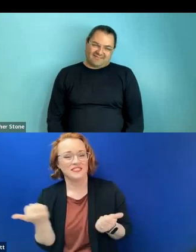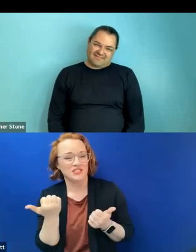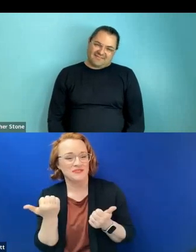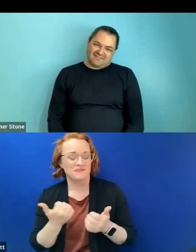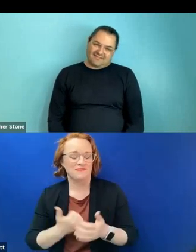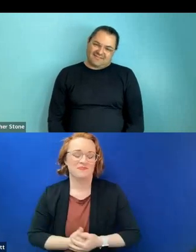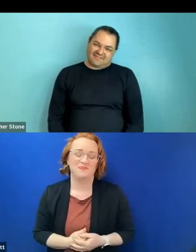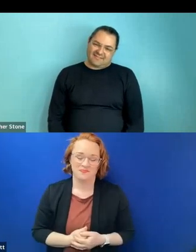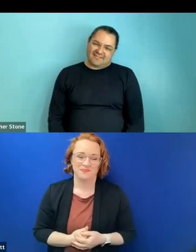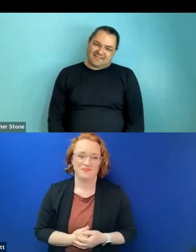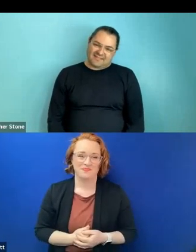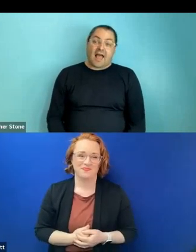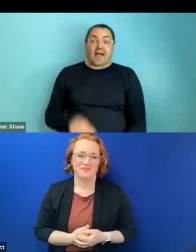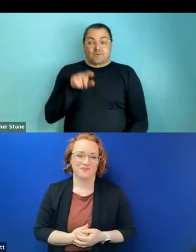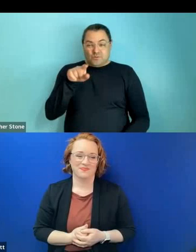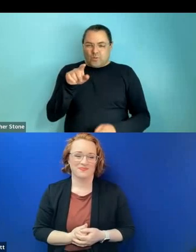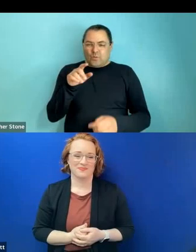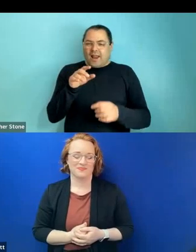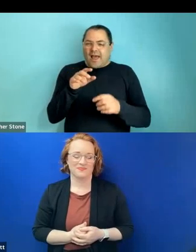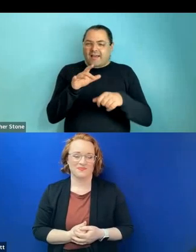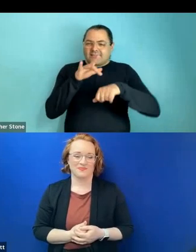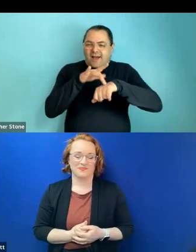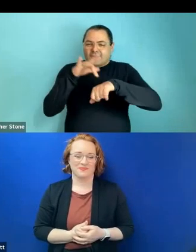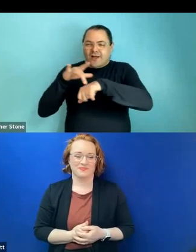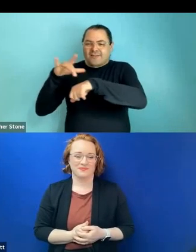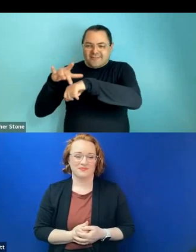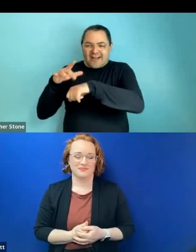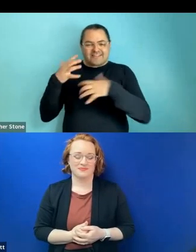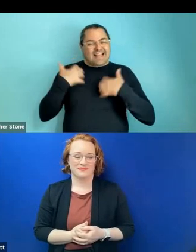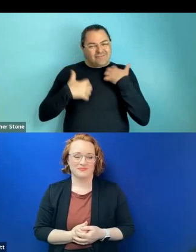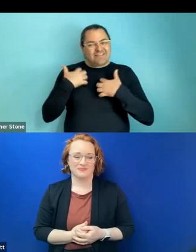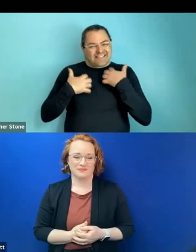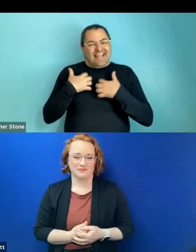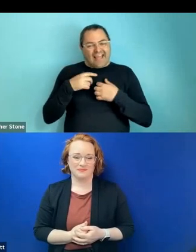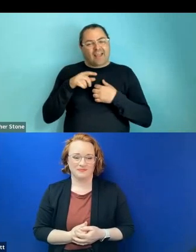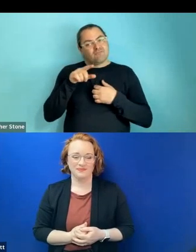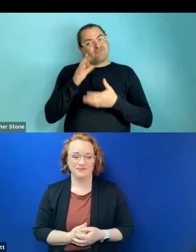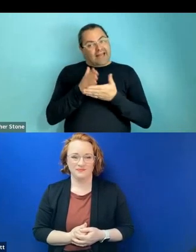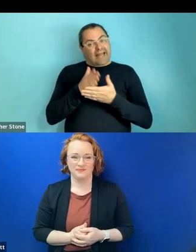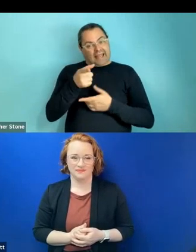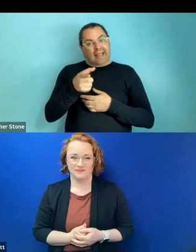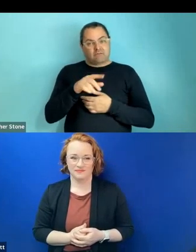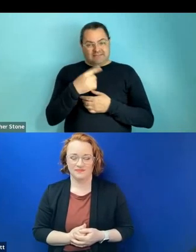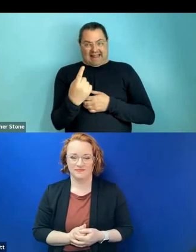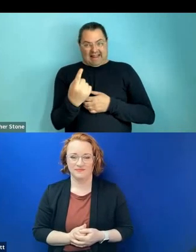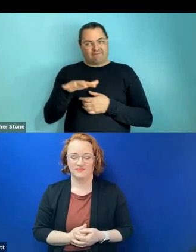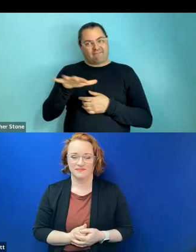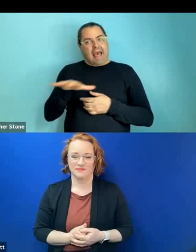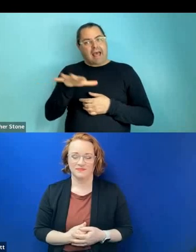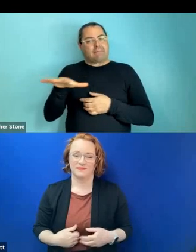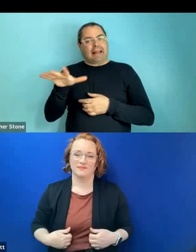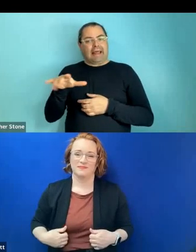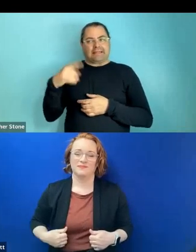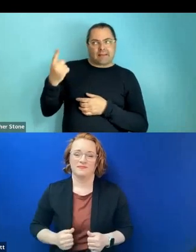Yeah. So what you've touched on there is that this was something that you did because of your own personal experiences, I guess, and